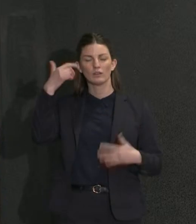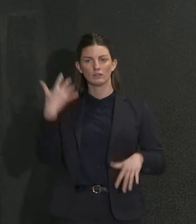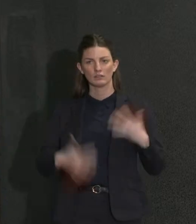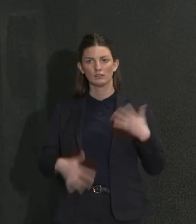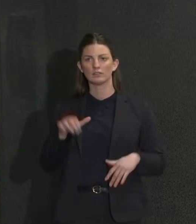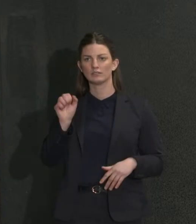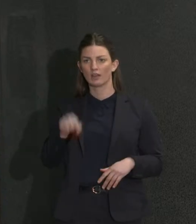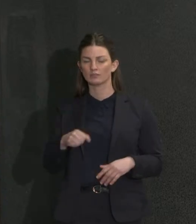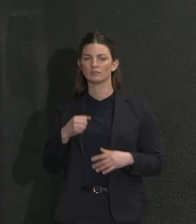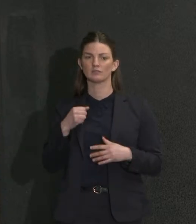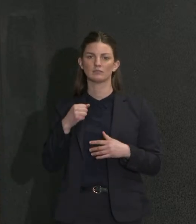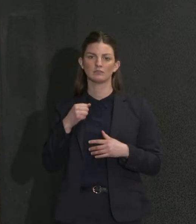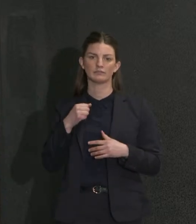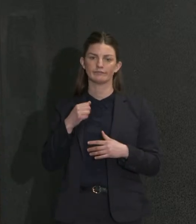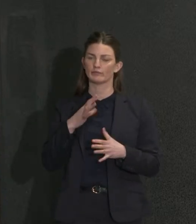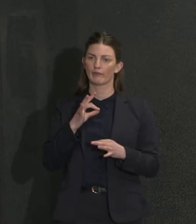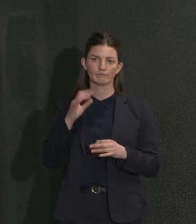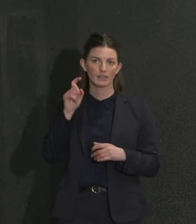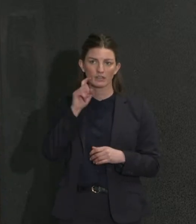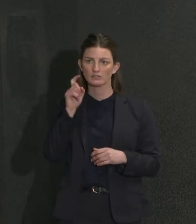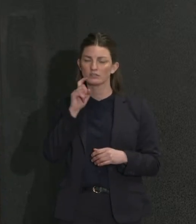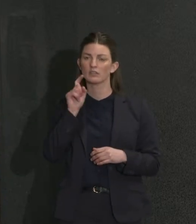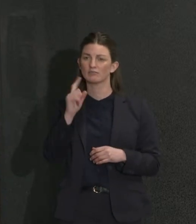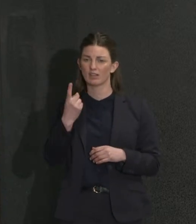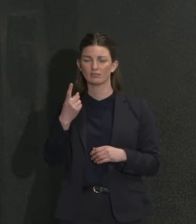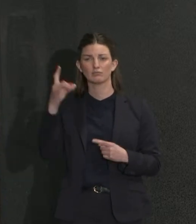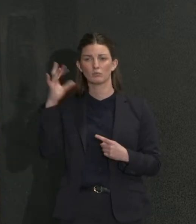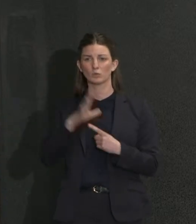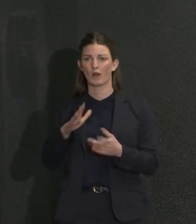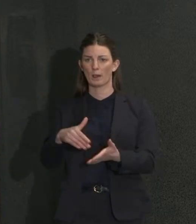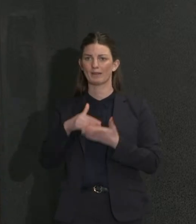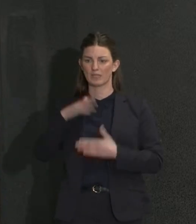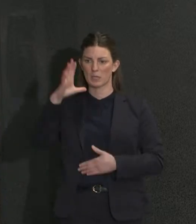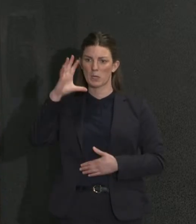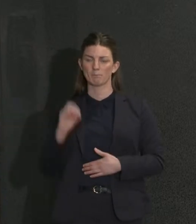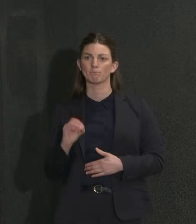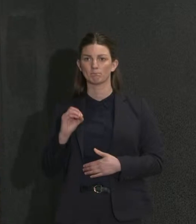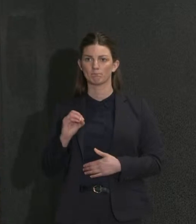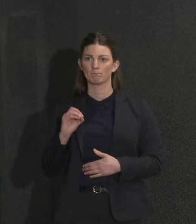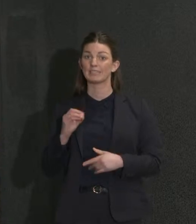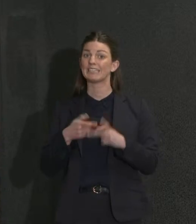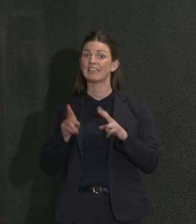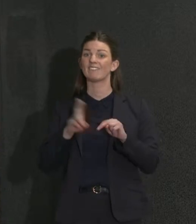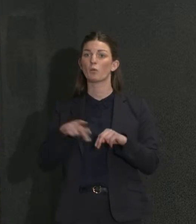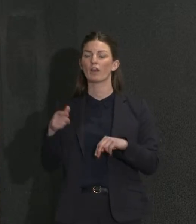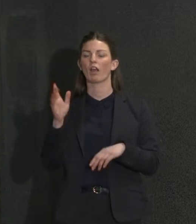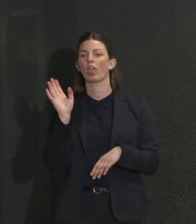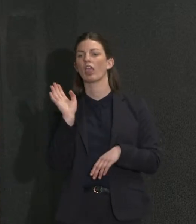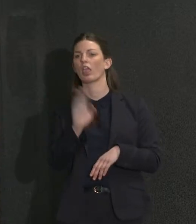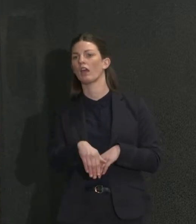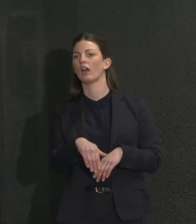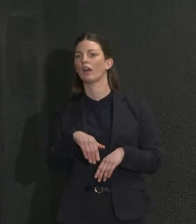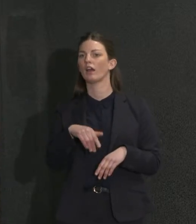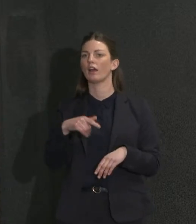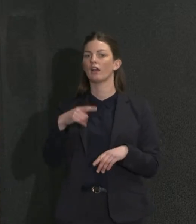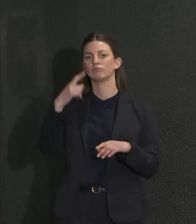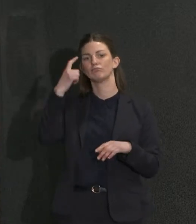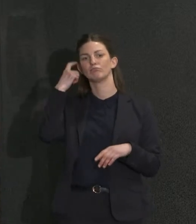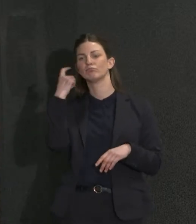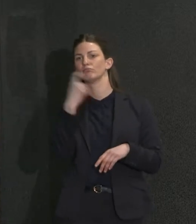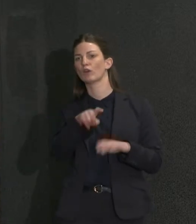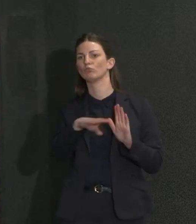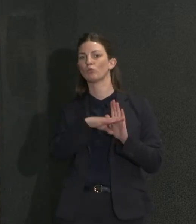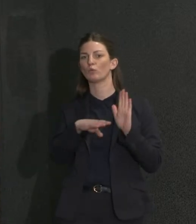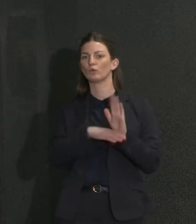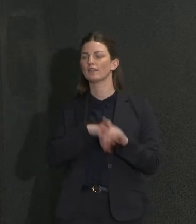down. If we don't follow these rules, then we will, through our own choices, we will drive cases up. That's not